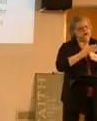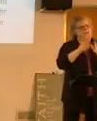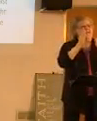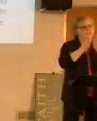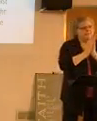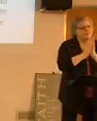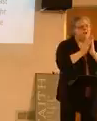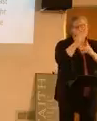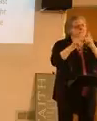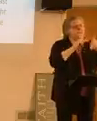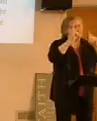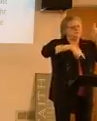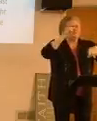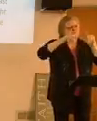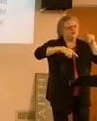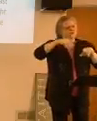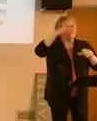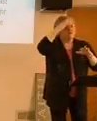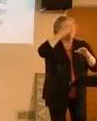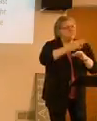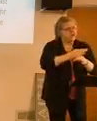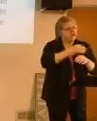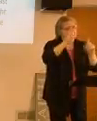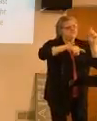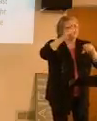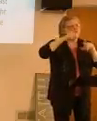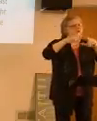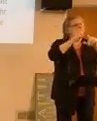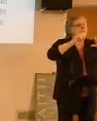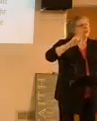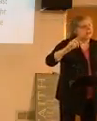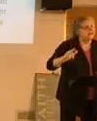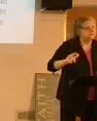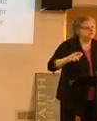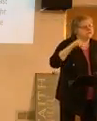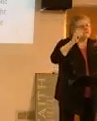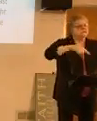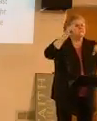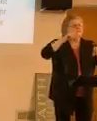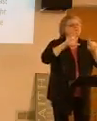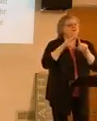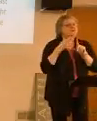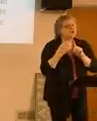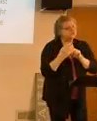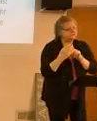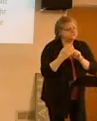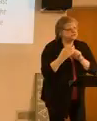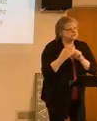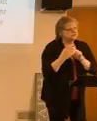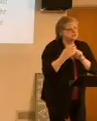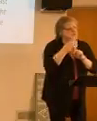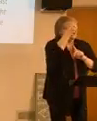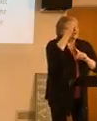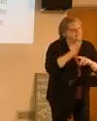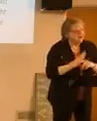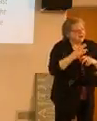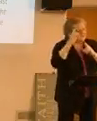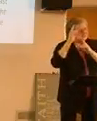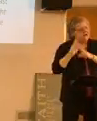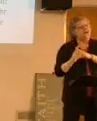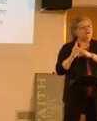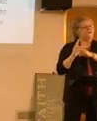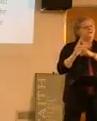of different faiths, of different language groups, and how God will be